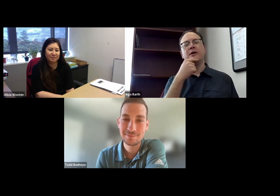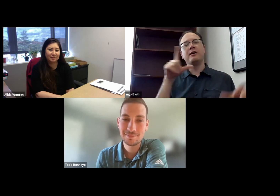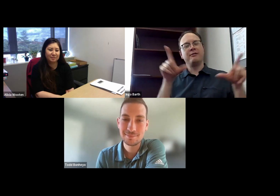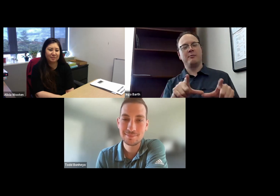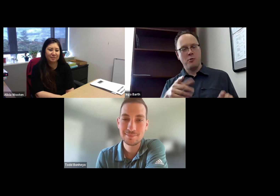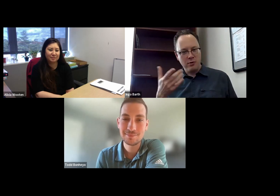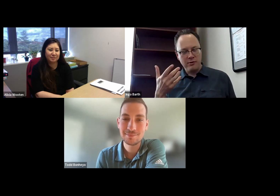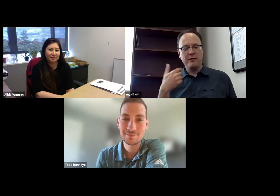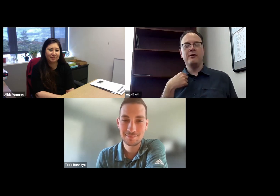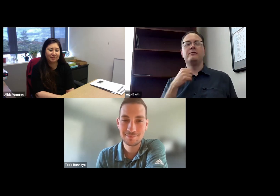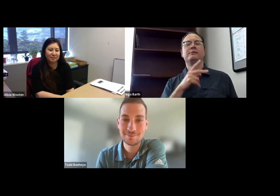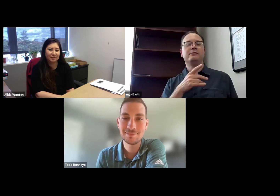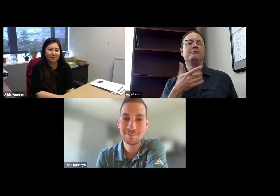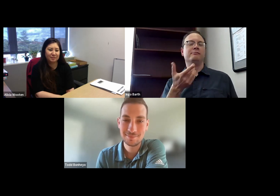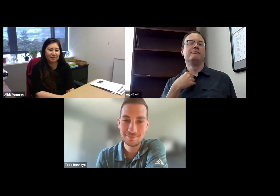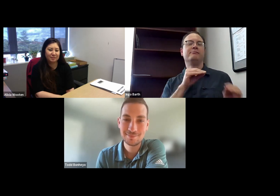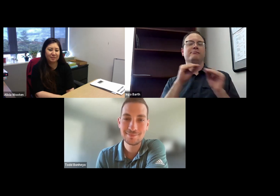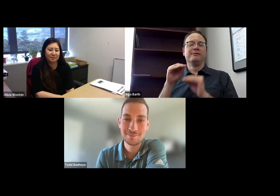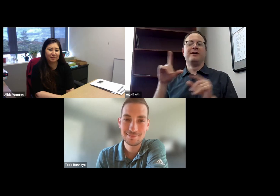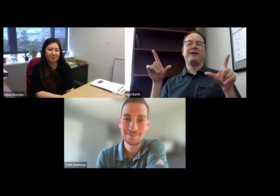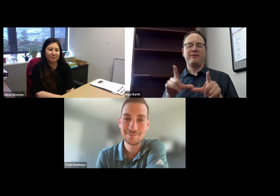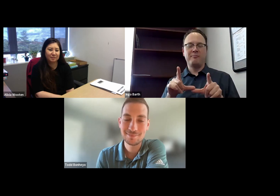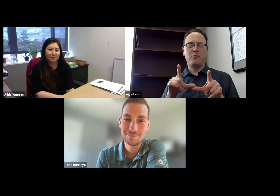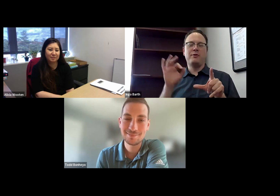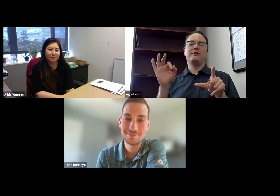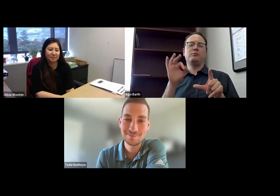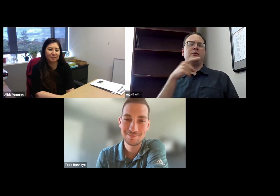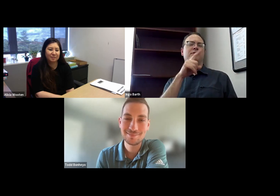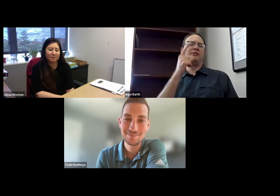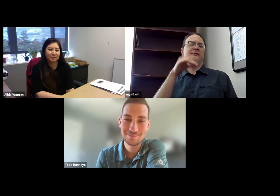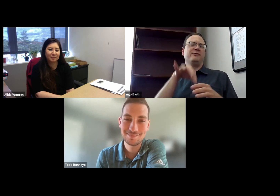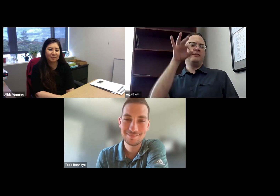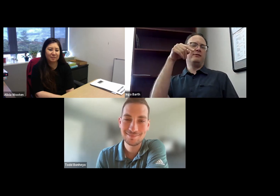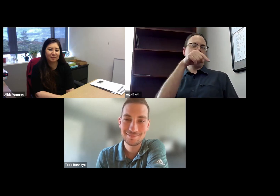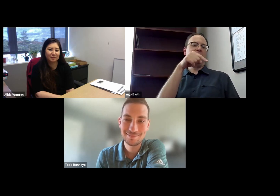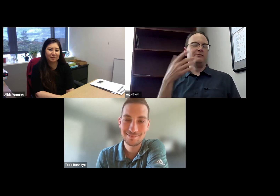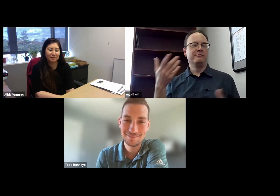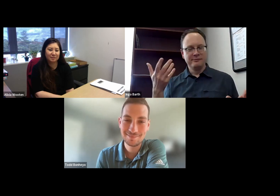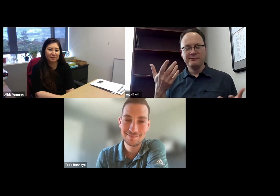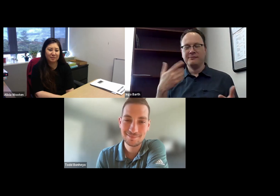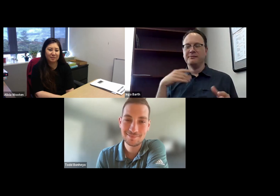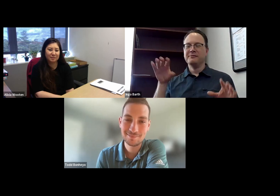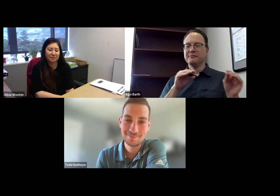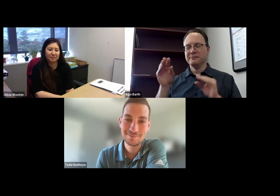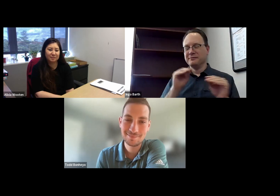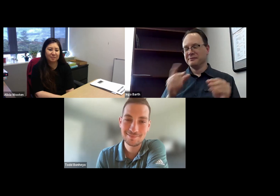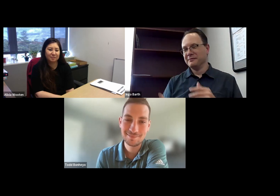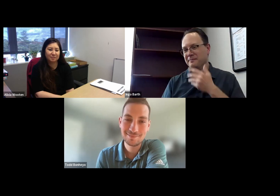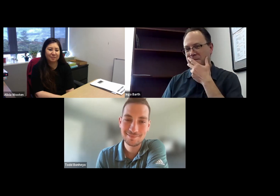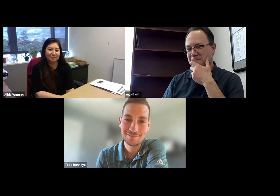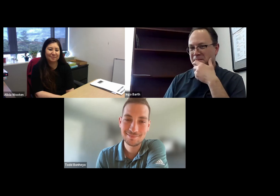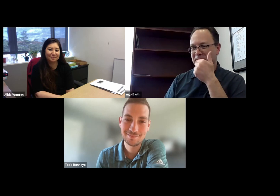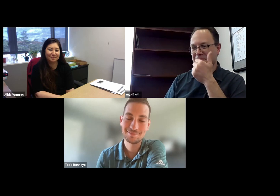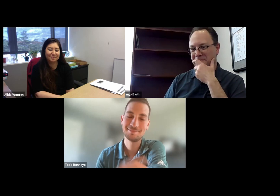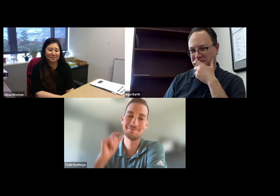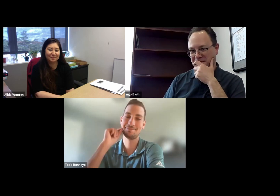But we did find there was one where the person who invented that around where that, in